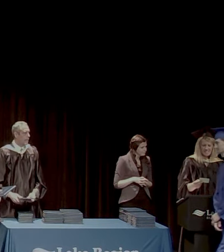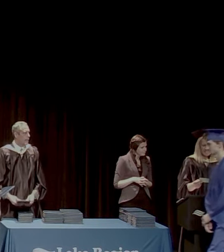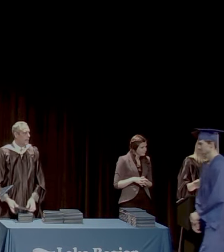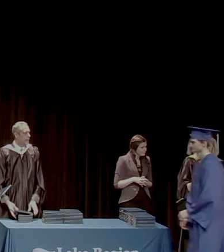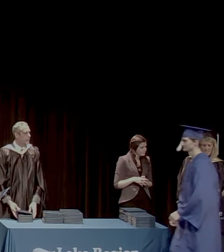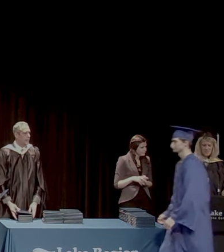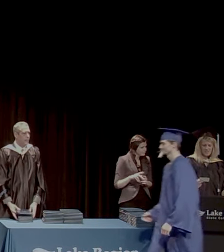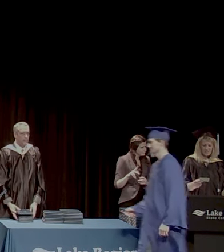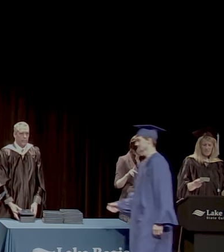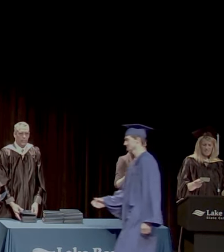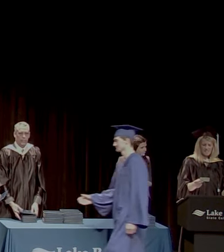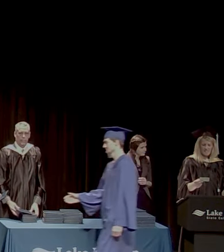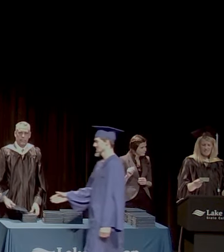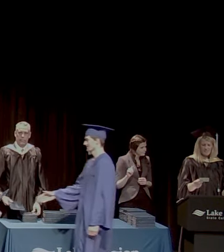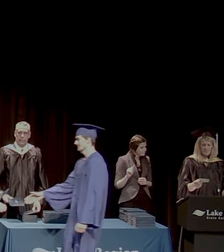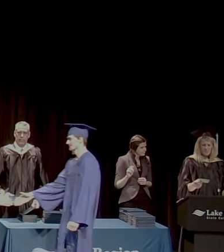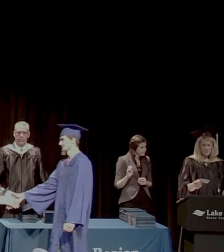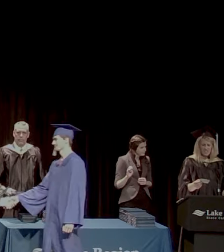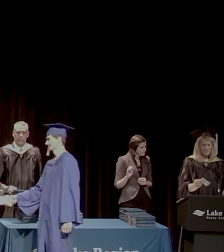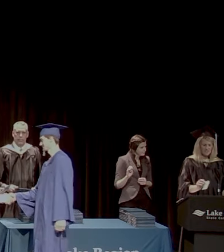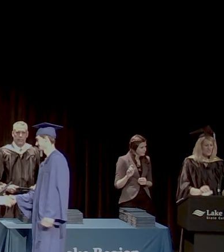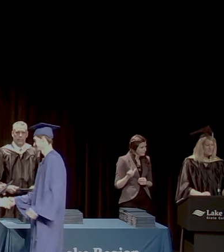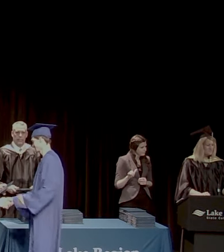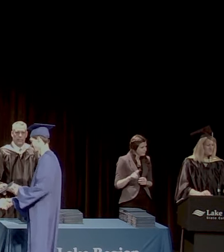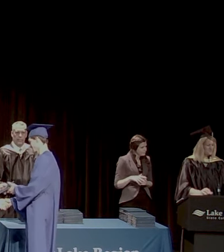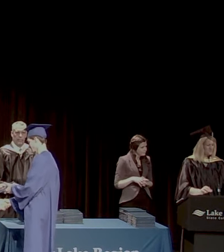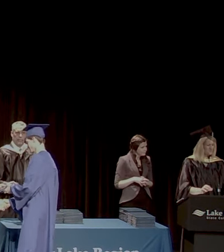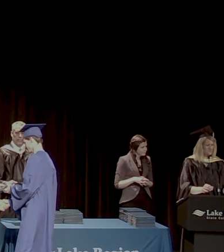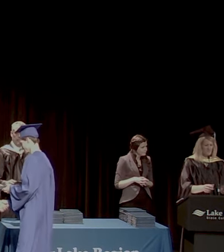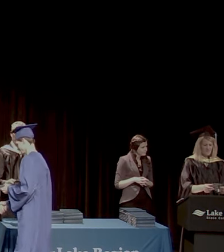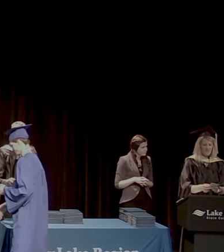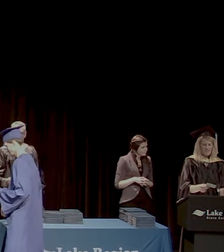Tane Lucina, Associate in Applied Science, Precision Agriculture.